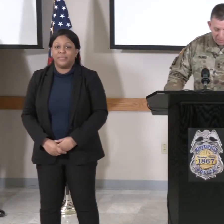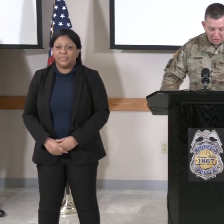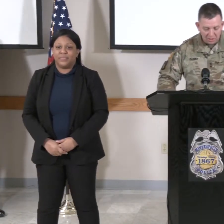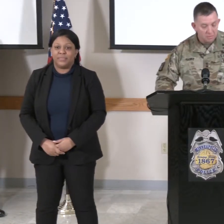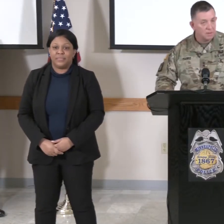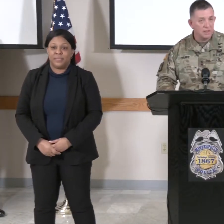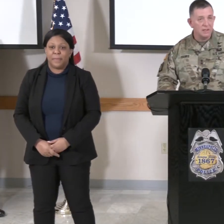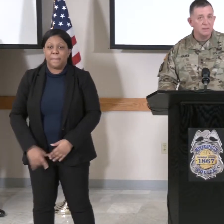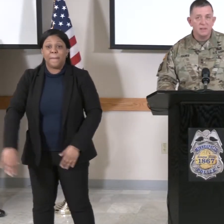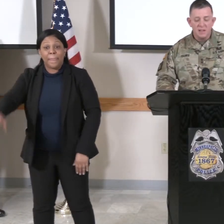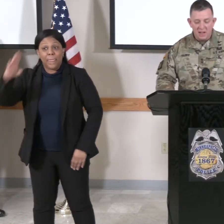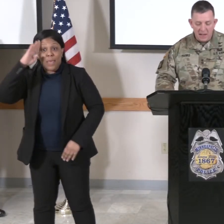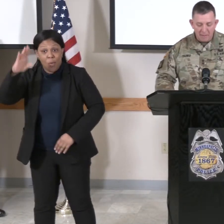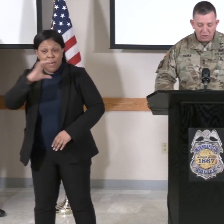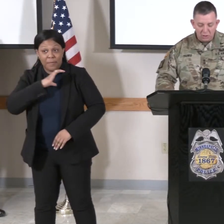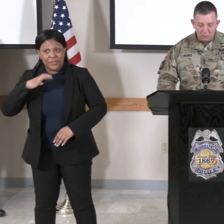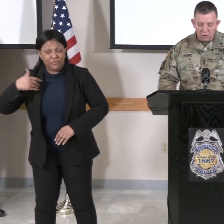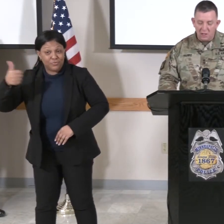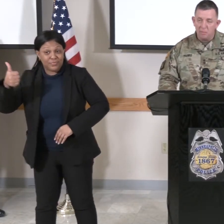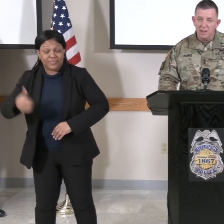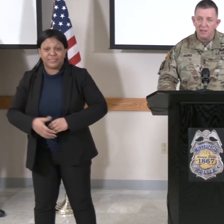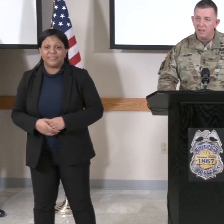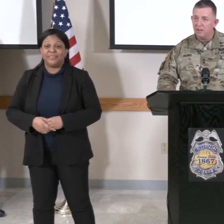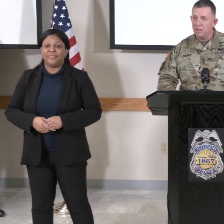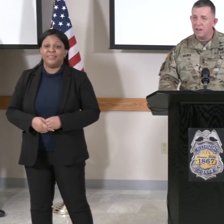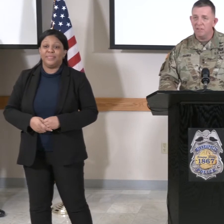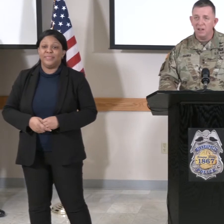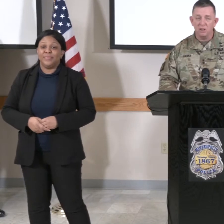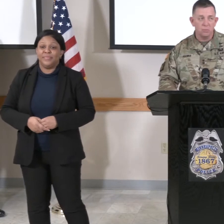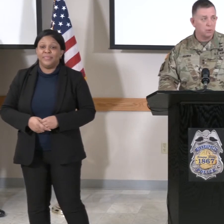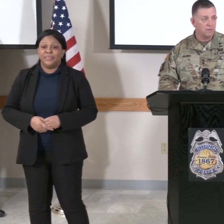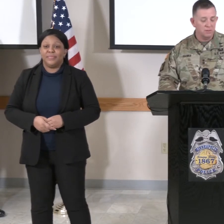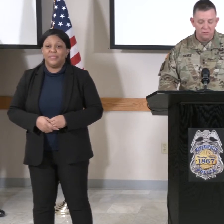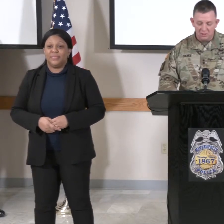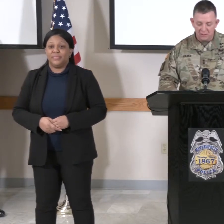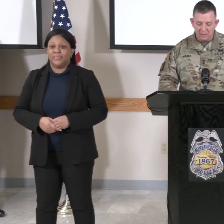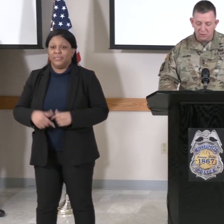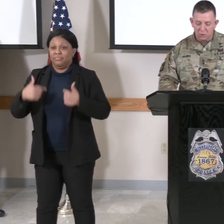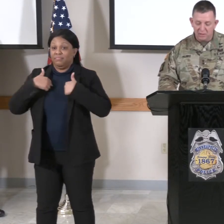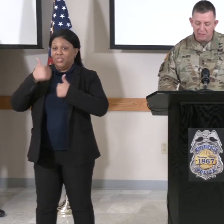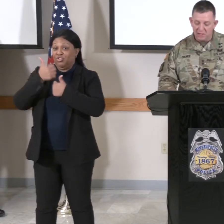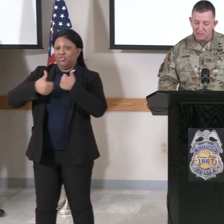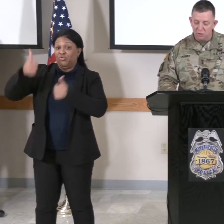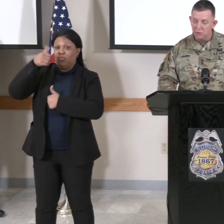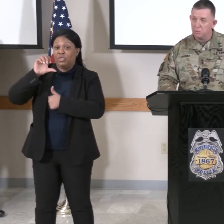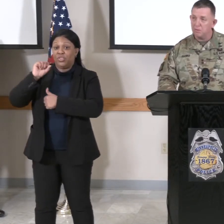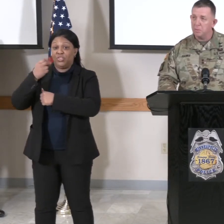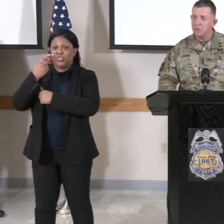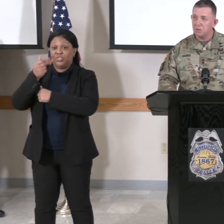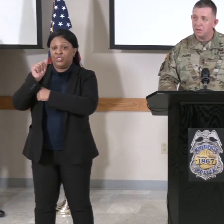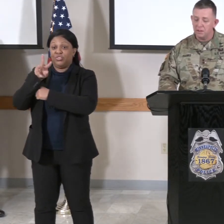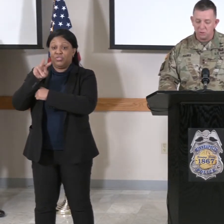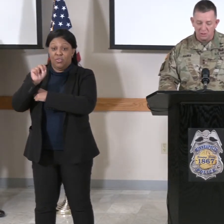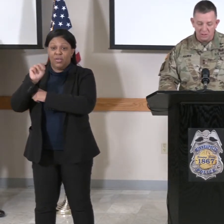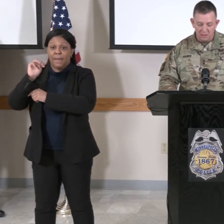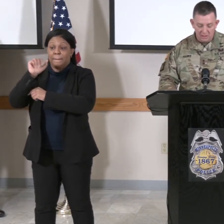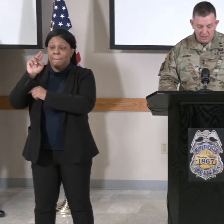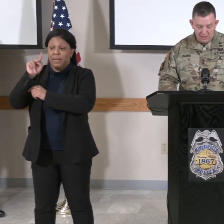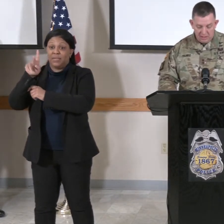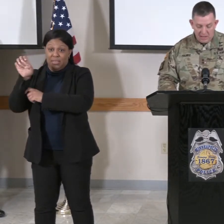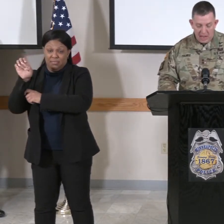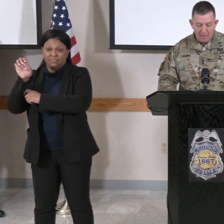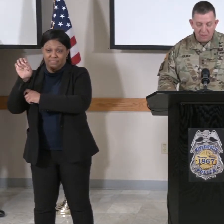Thank you, Commissioner. I'm Major General Sean Menke, and I have the honor and privilege of serving as the Adjutant General of the Minnesota National